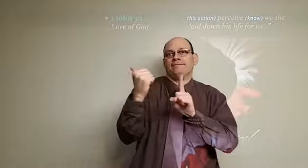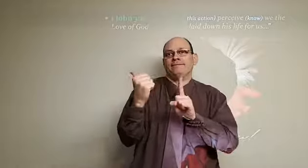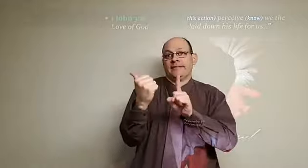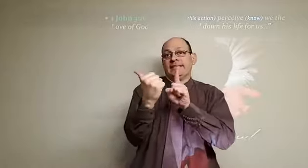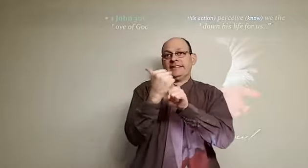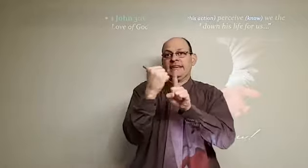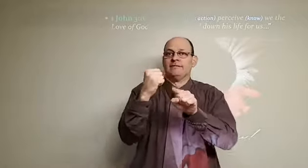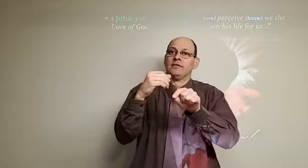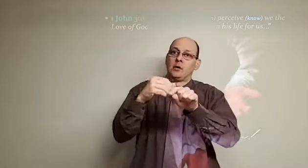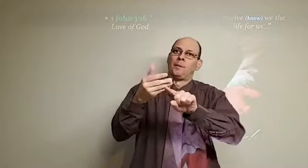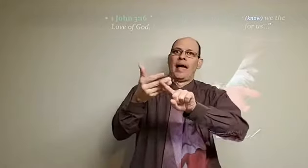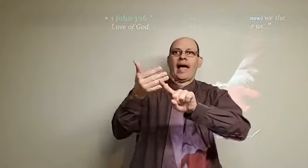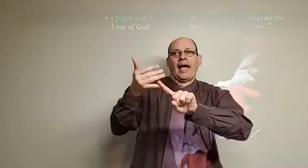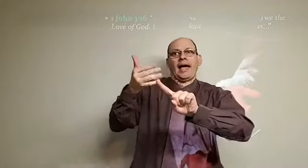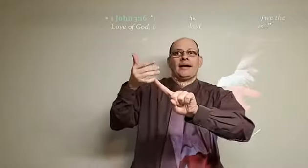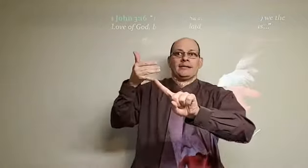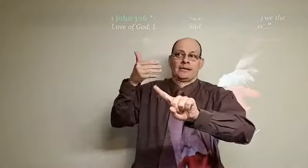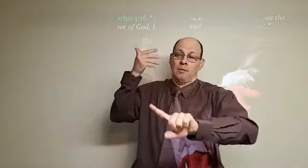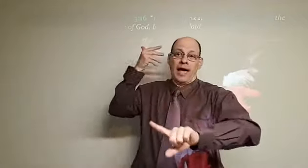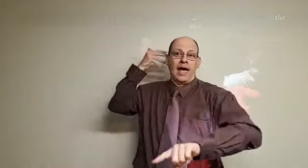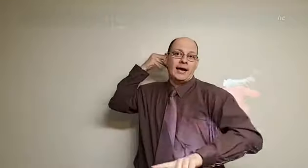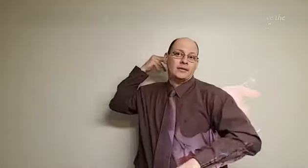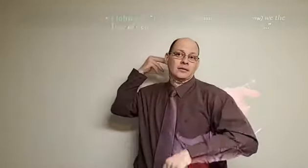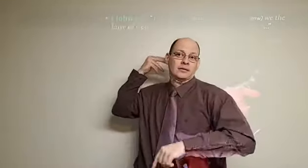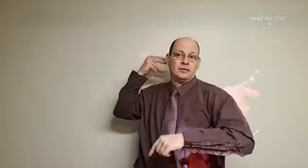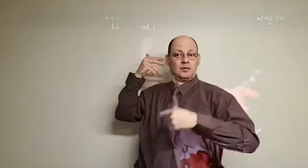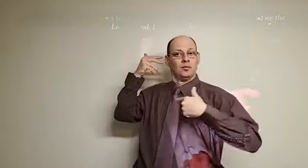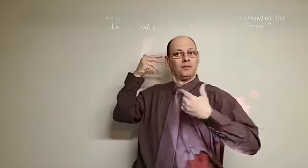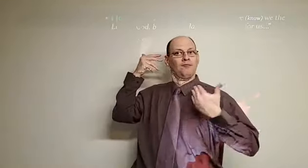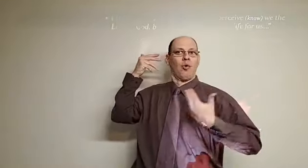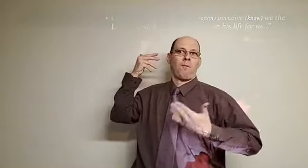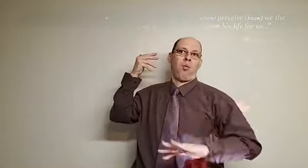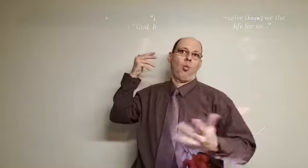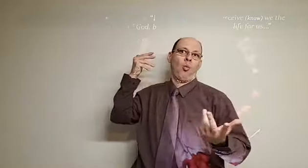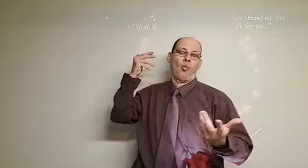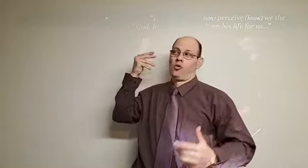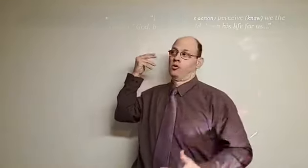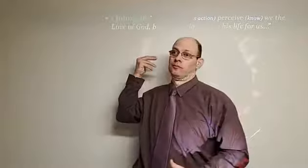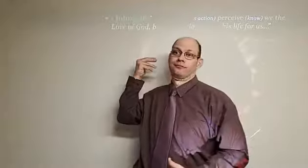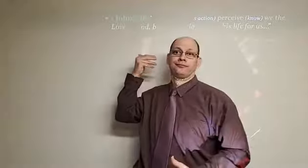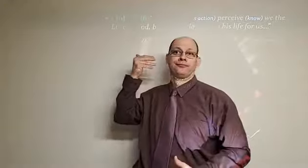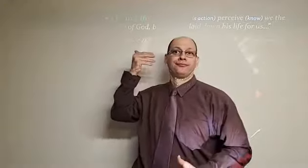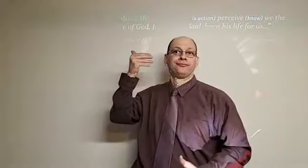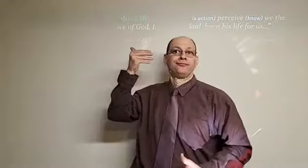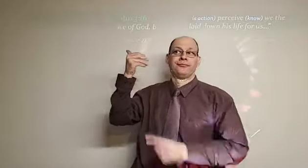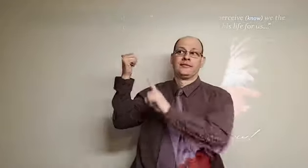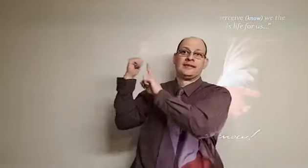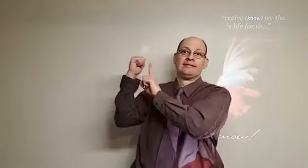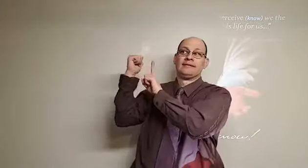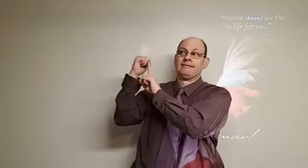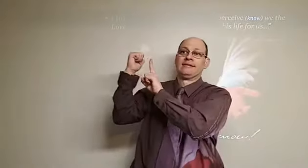I was wrong I had been deceived from the history of my life since I was born